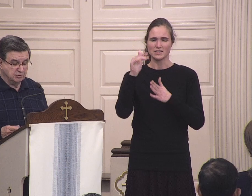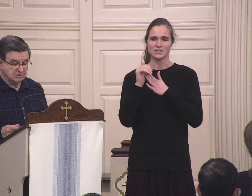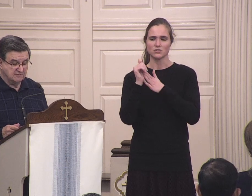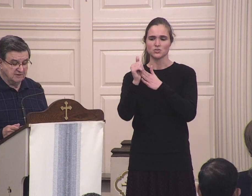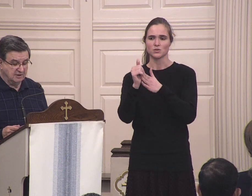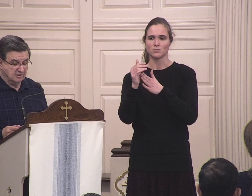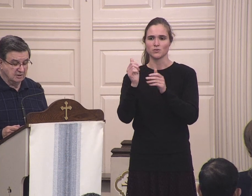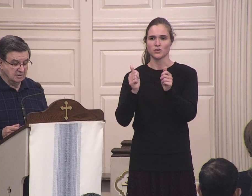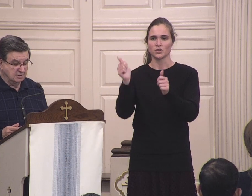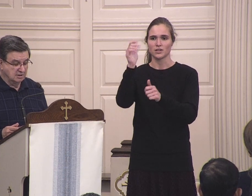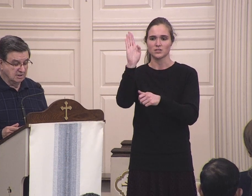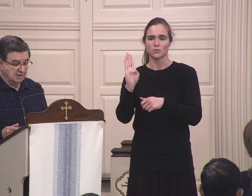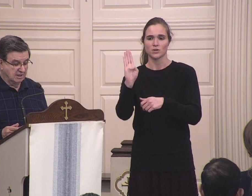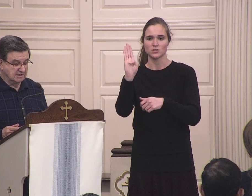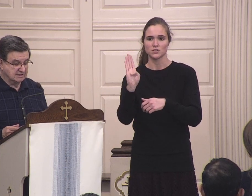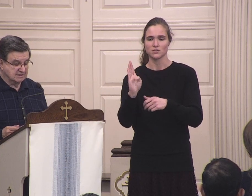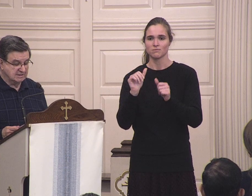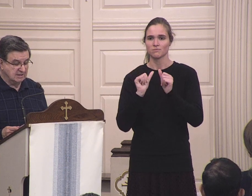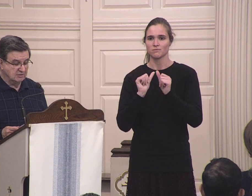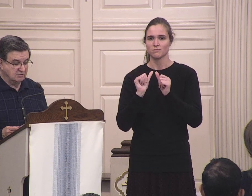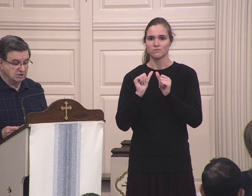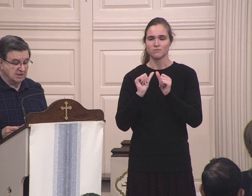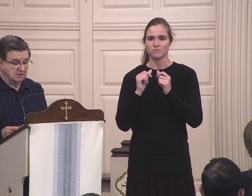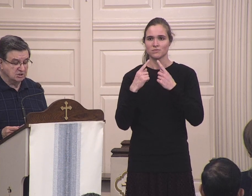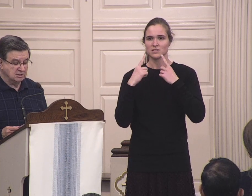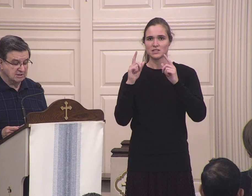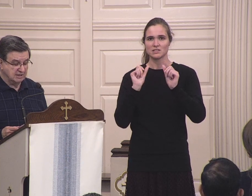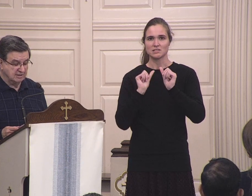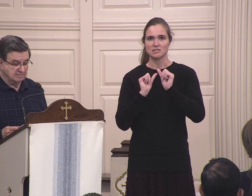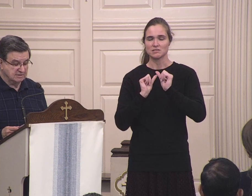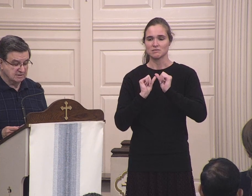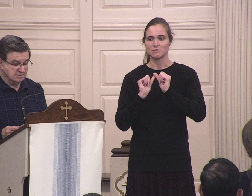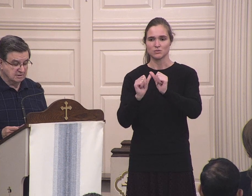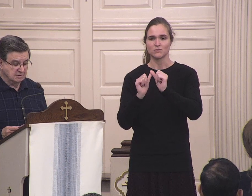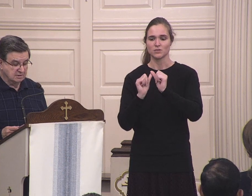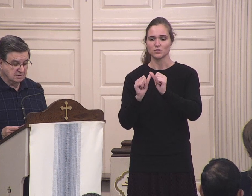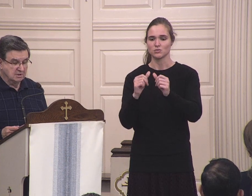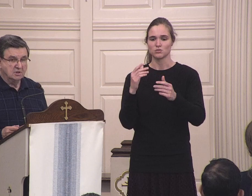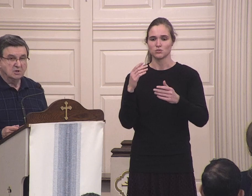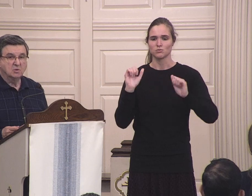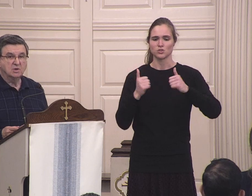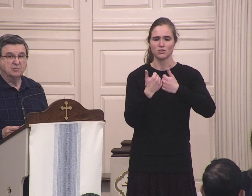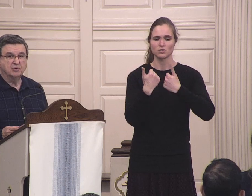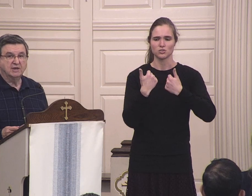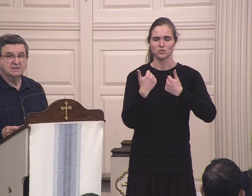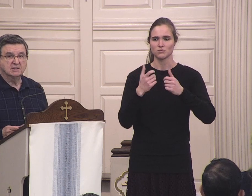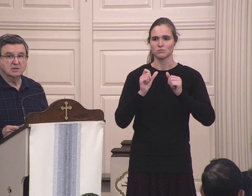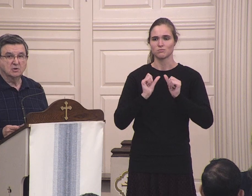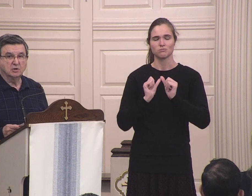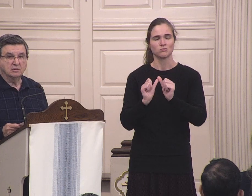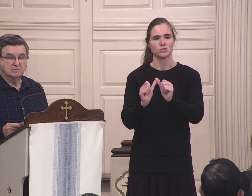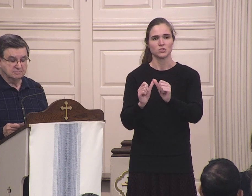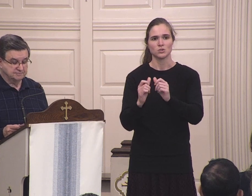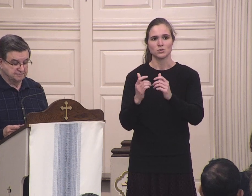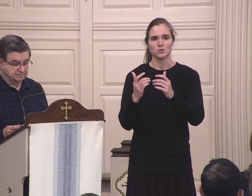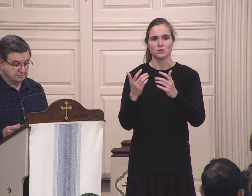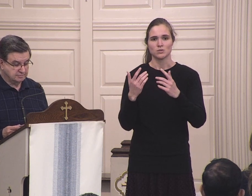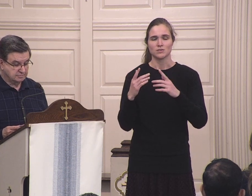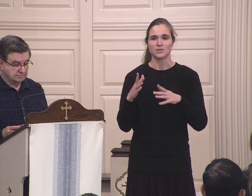continues to persevere and succeed through challenging times. We pray to the